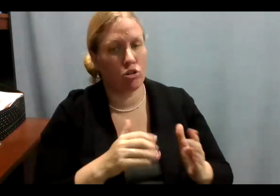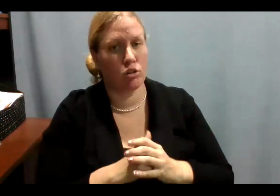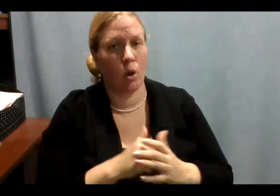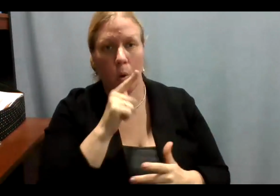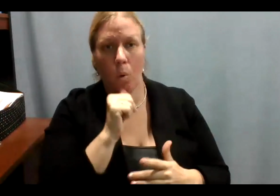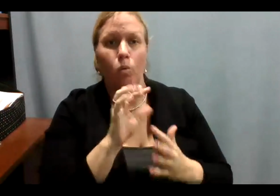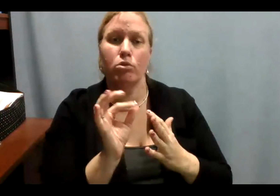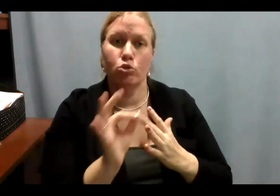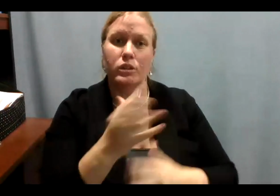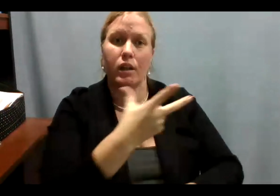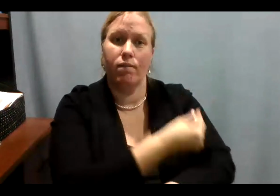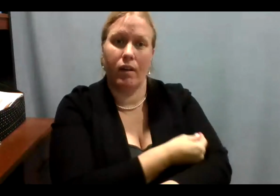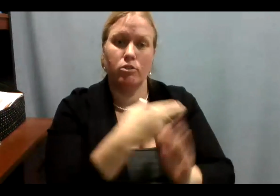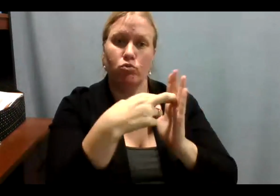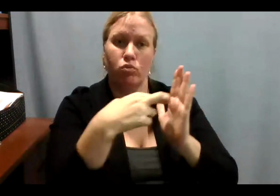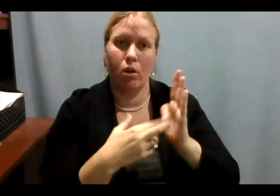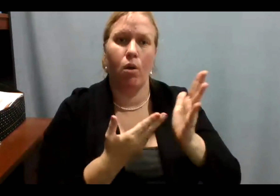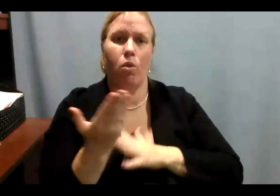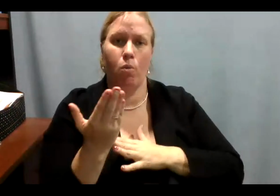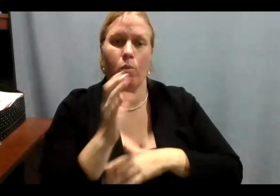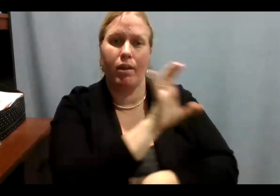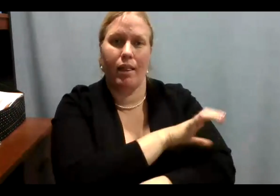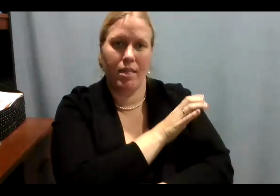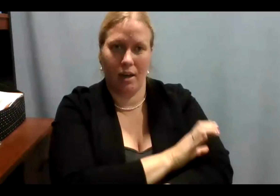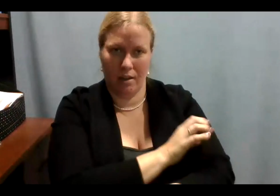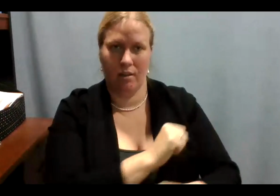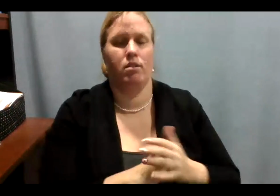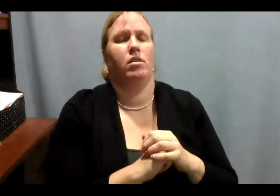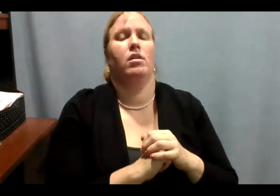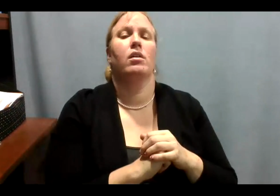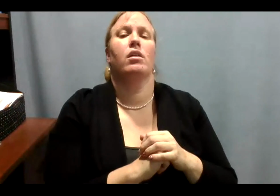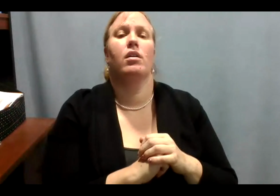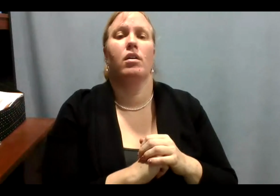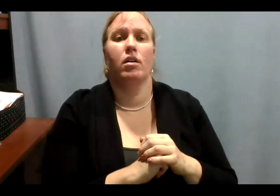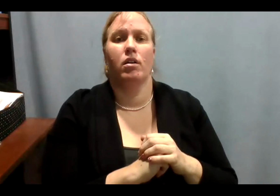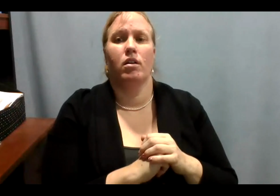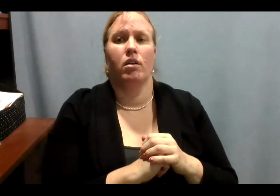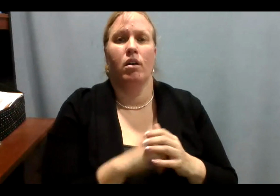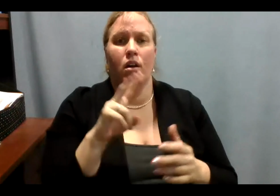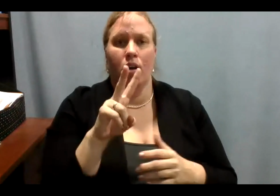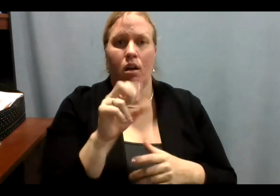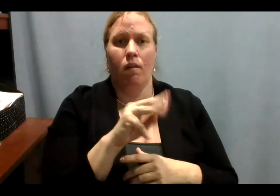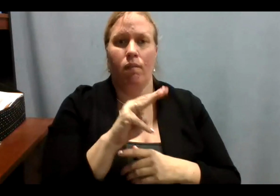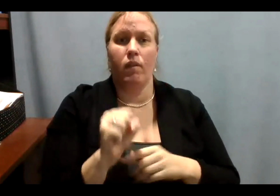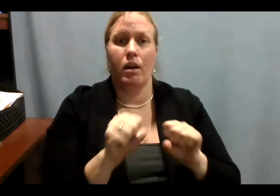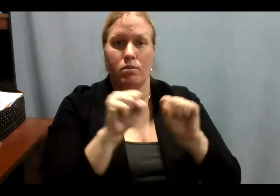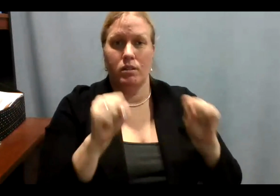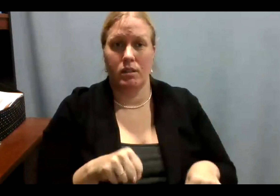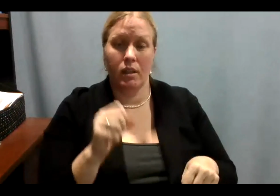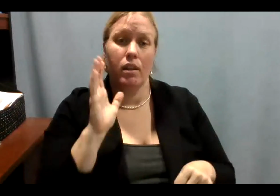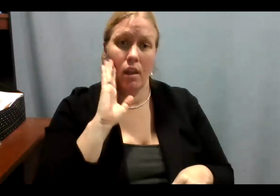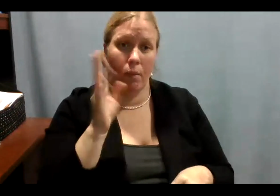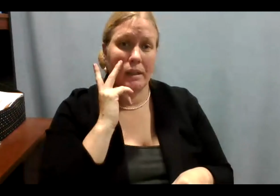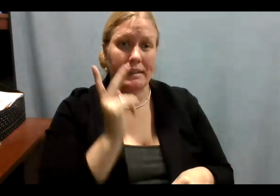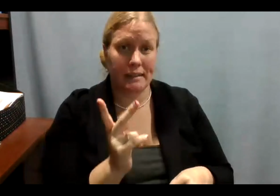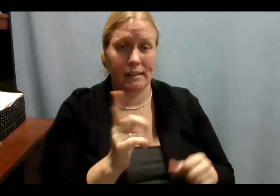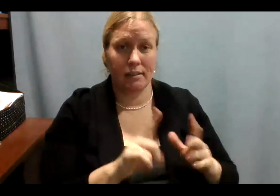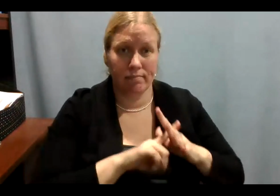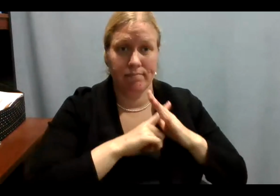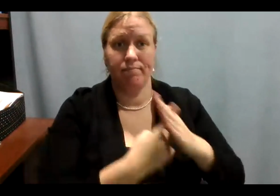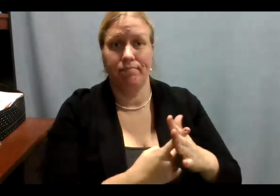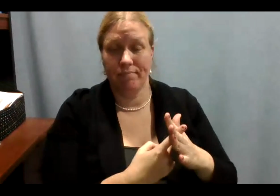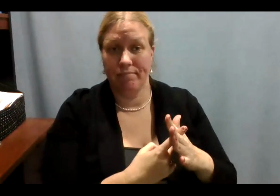get registered through our clinic. So there's a van system where they will see us activate. We're